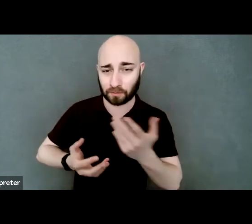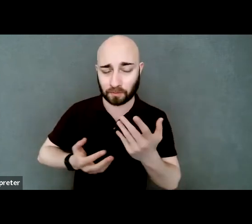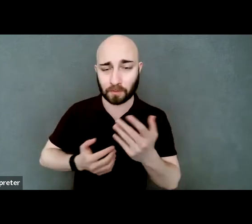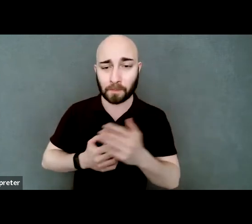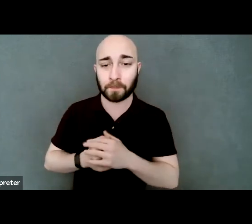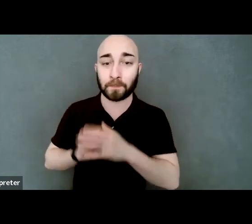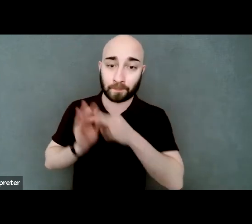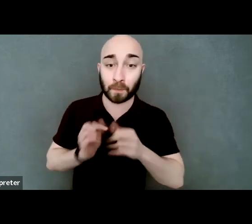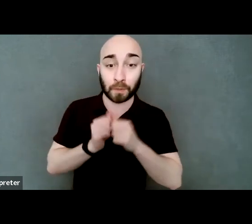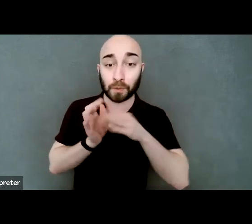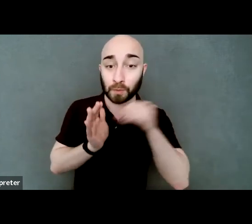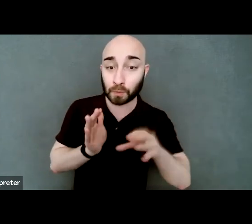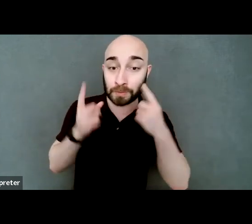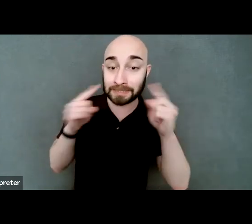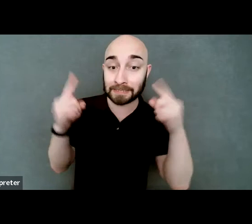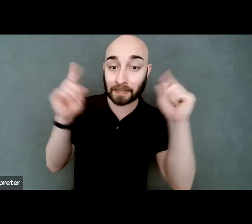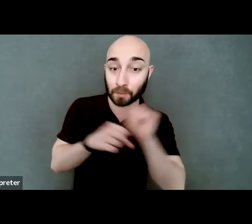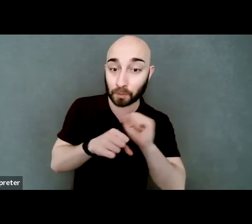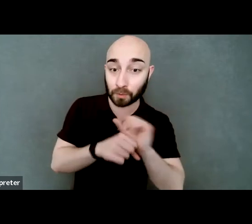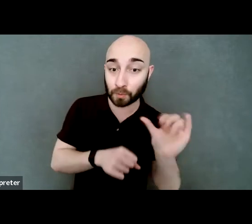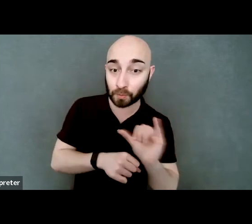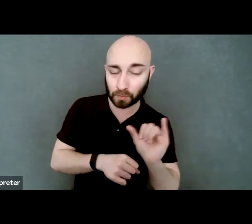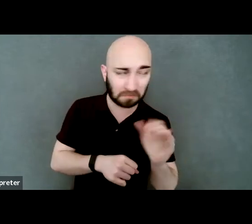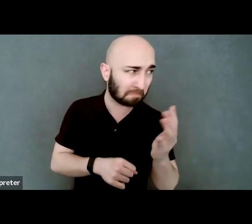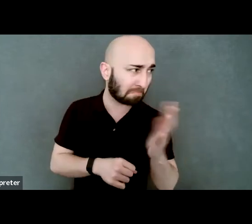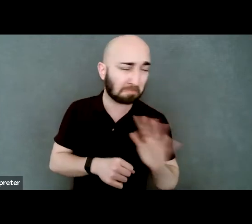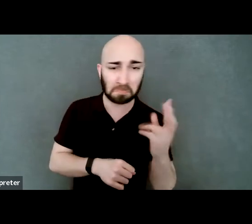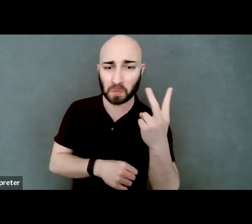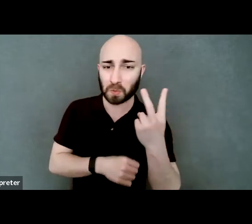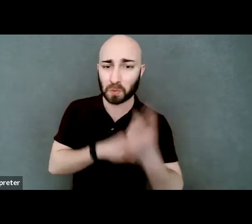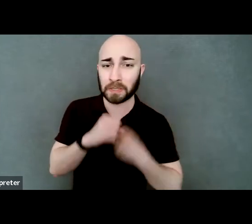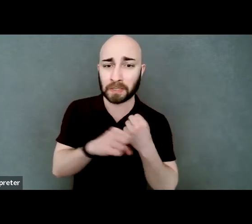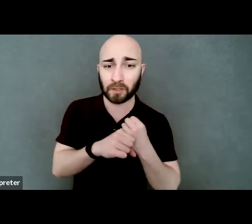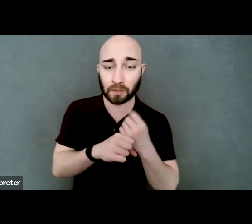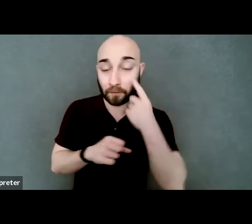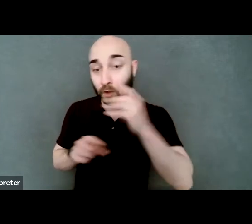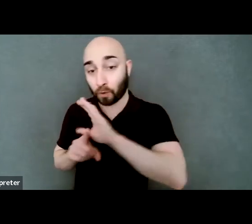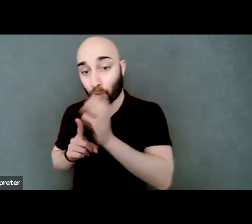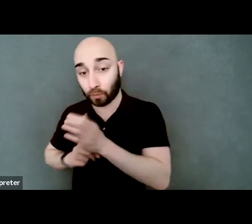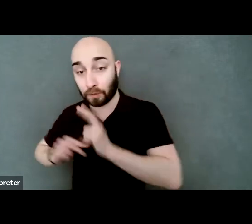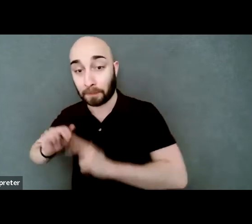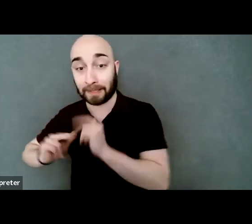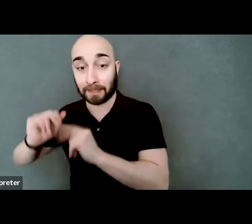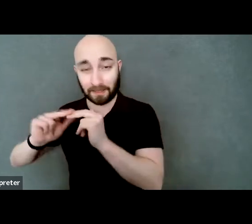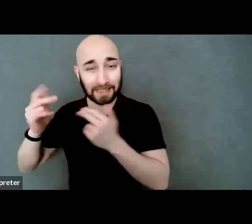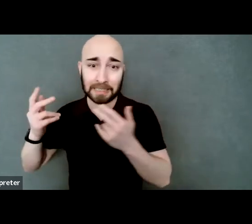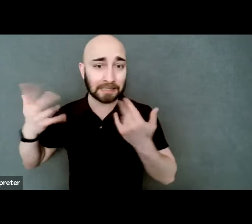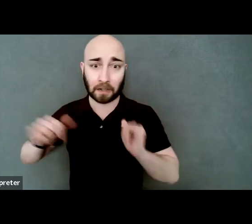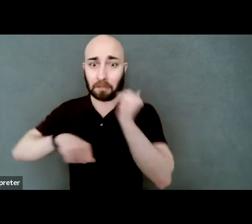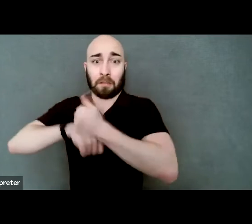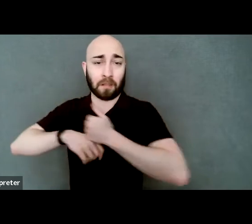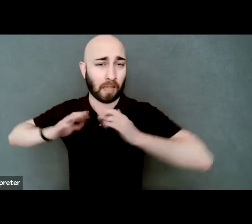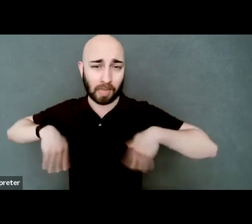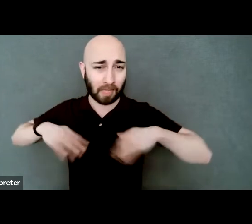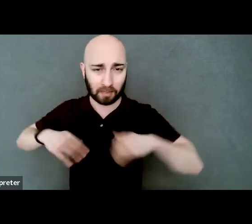As far as the student success work, that's roughly 2 years to do the culture building, and it still needs to be built. The other